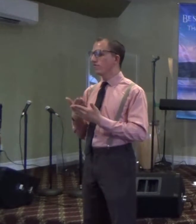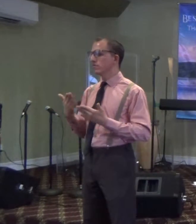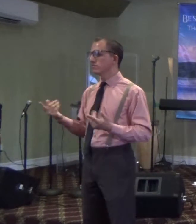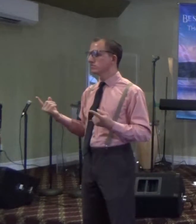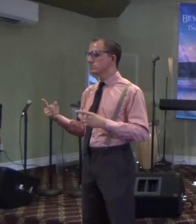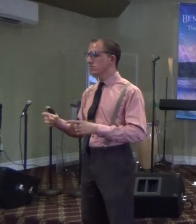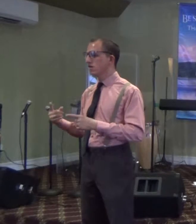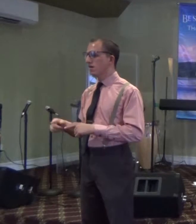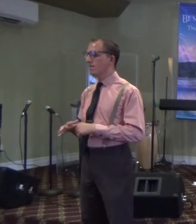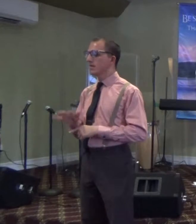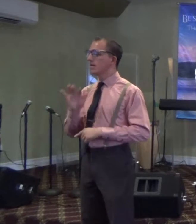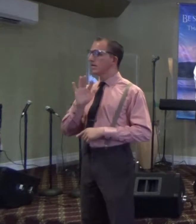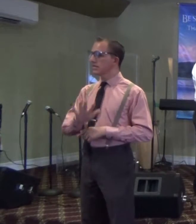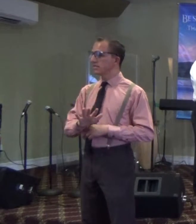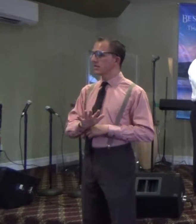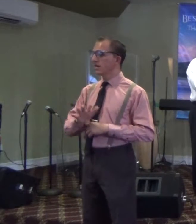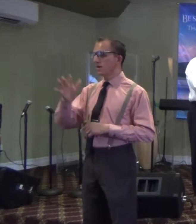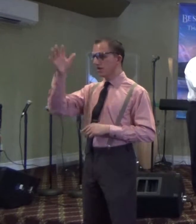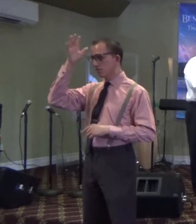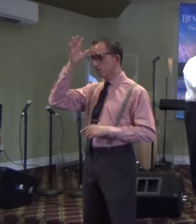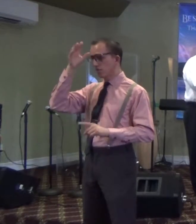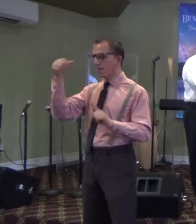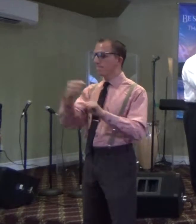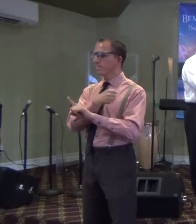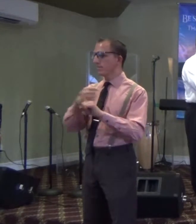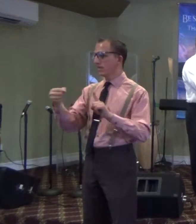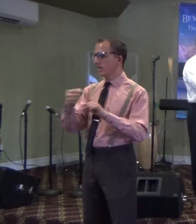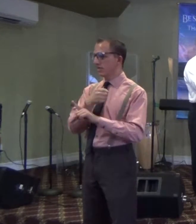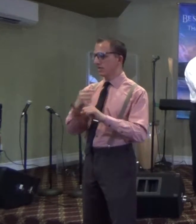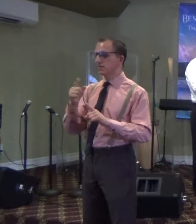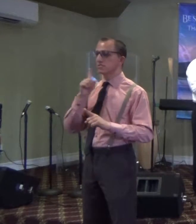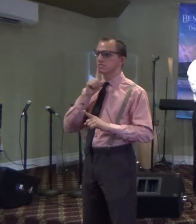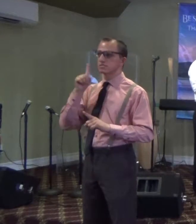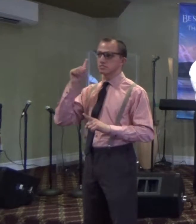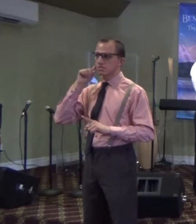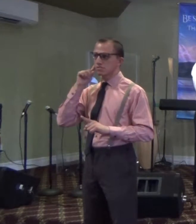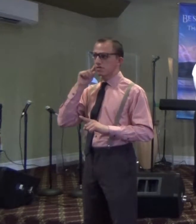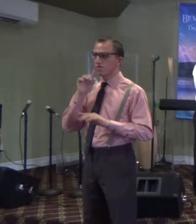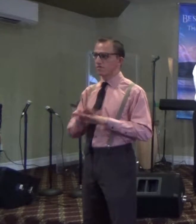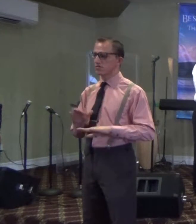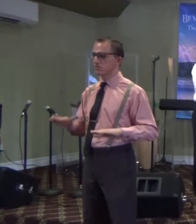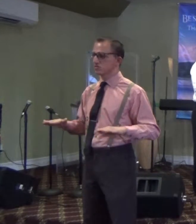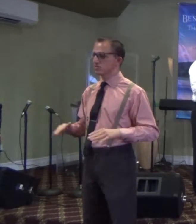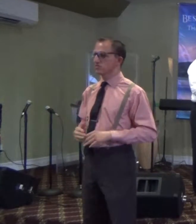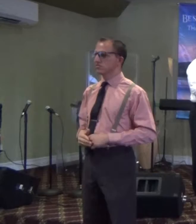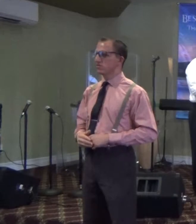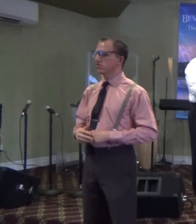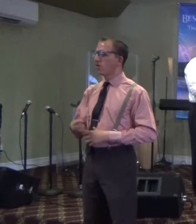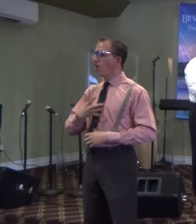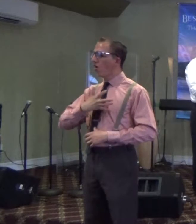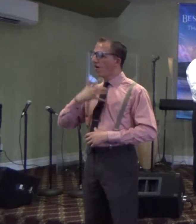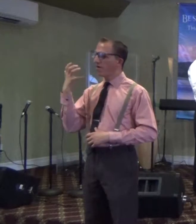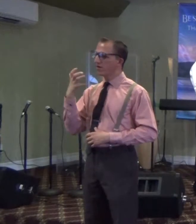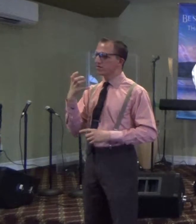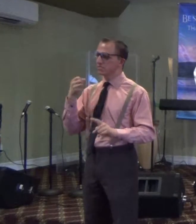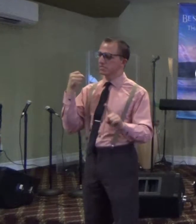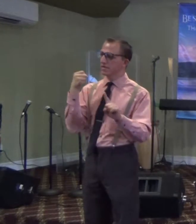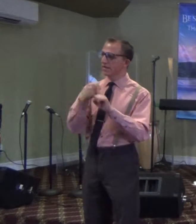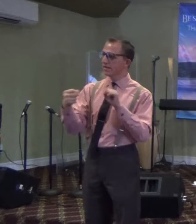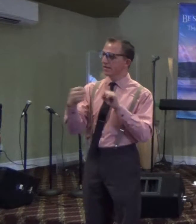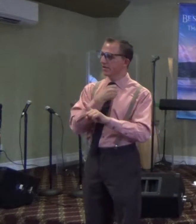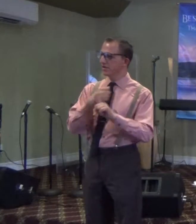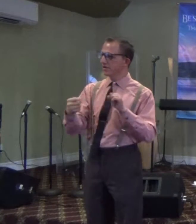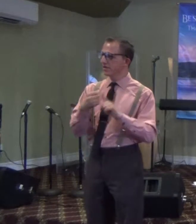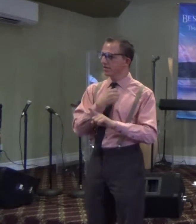Ese padre golpeaba a los niños, That dad would hit the children also. descargaba en los niños He took off his su